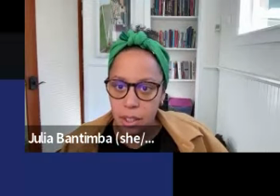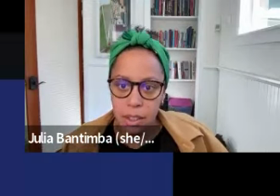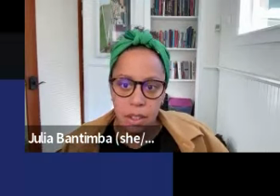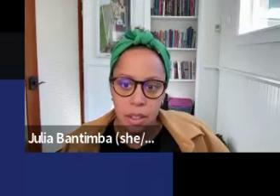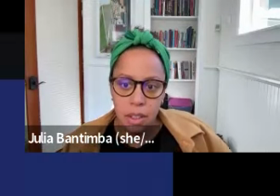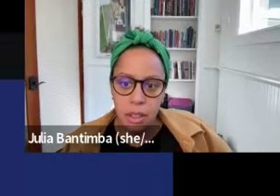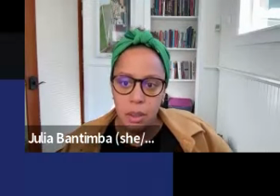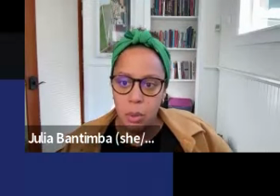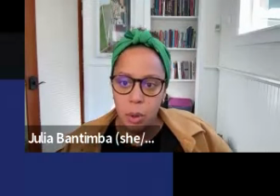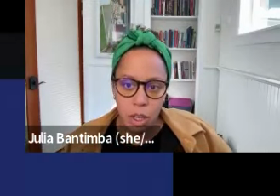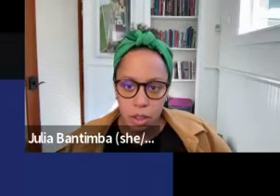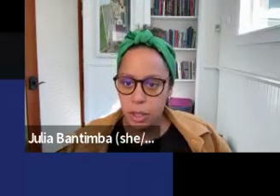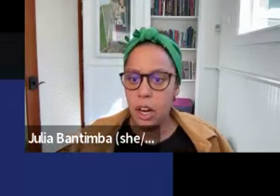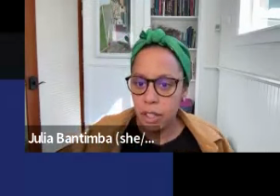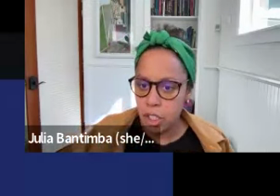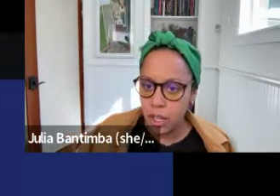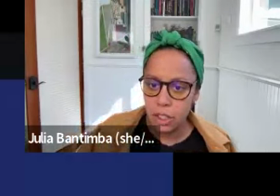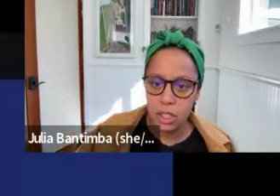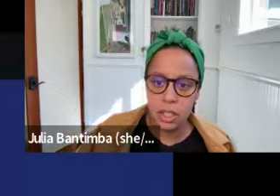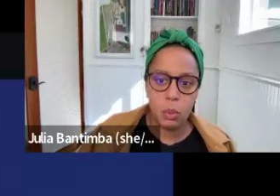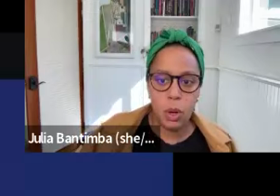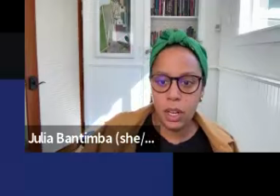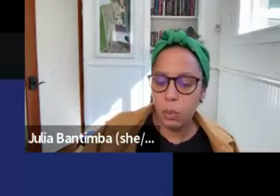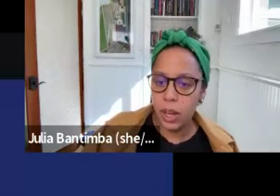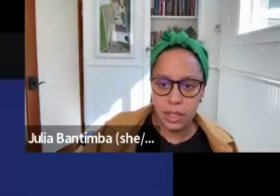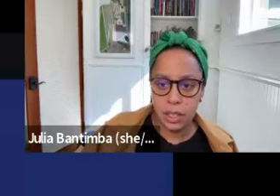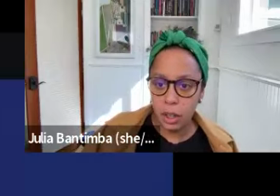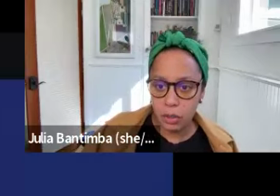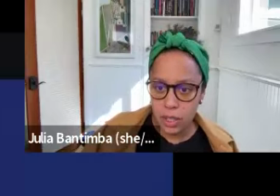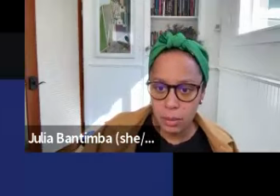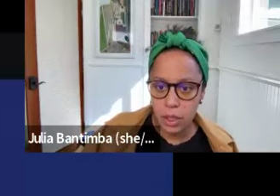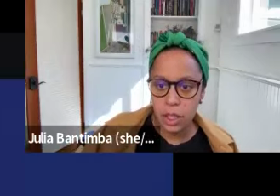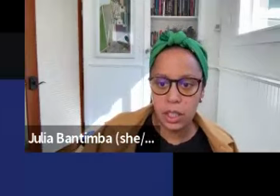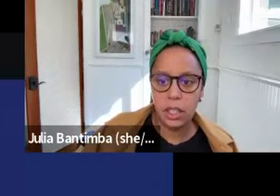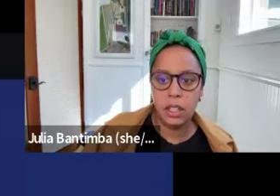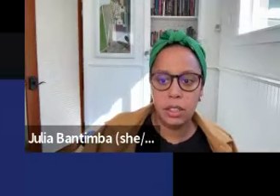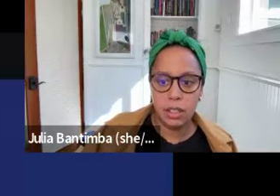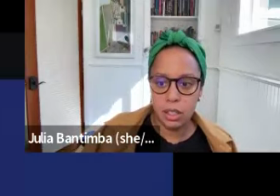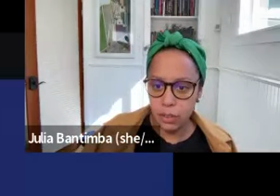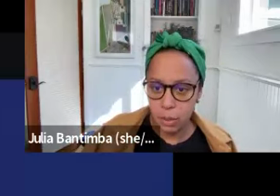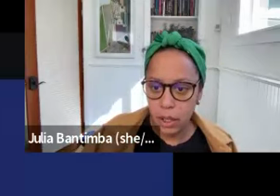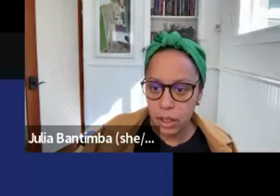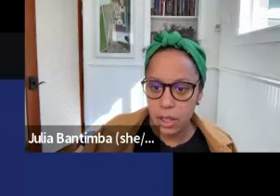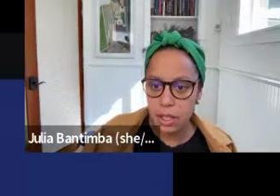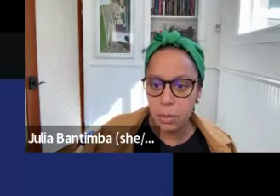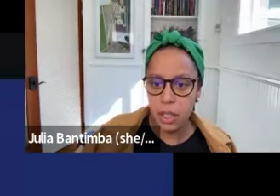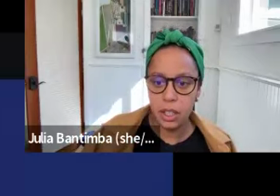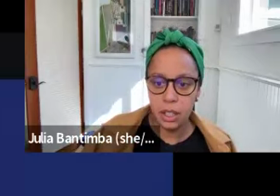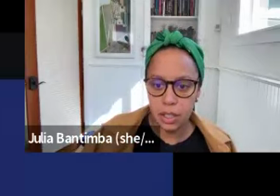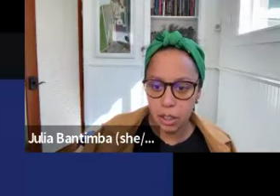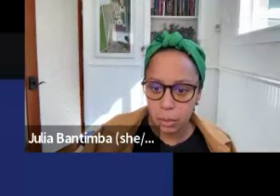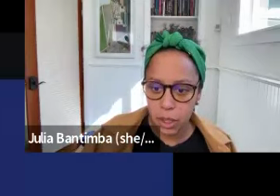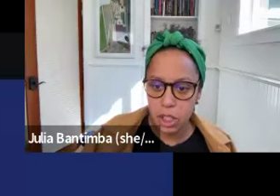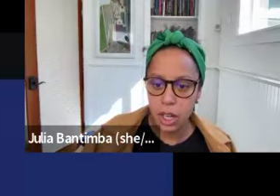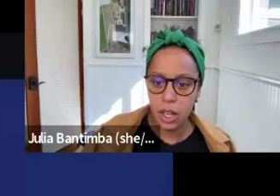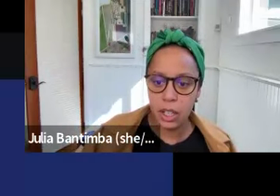chat, like what are ongoing heart rate challenges? When is he not overstimulated? Is there a developmental assessment?